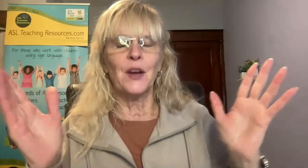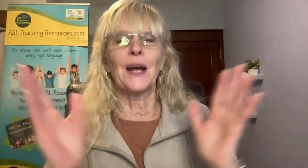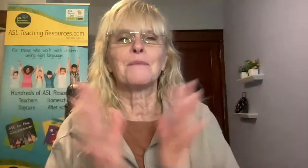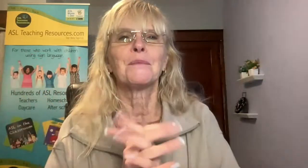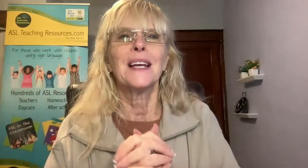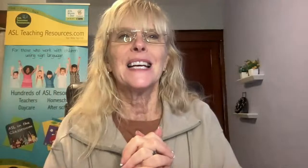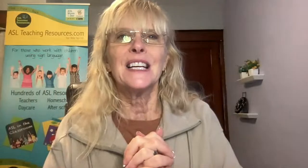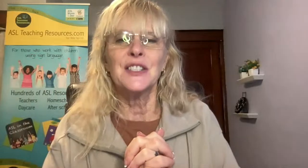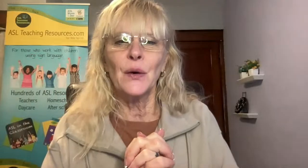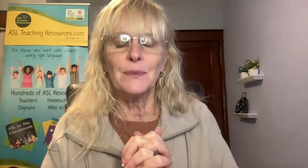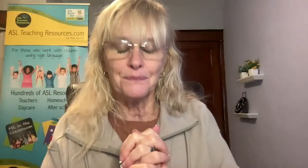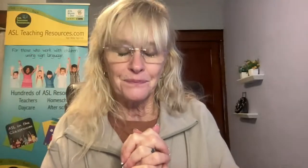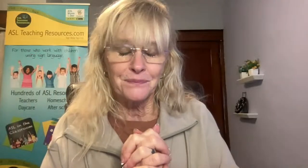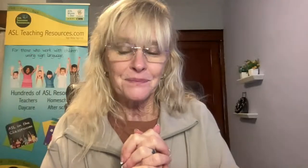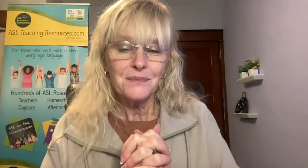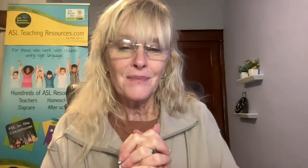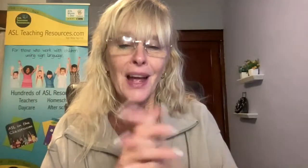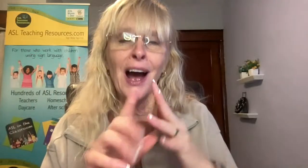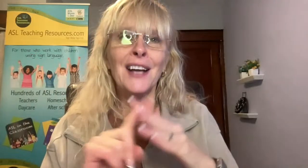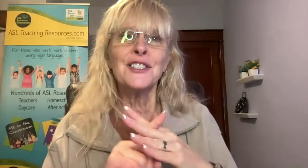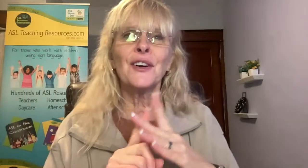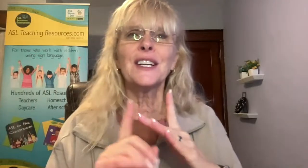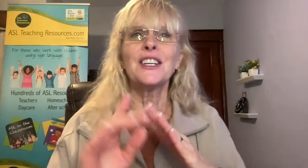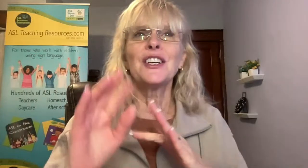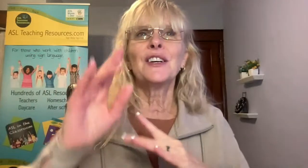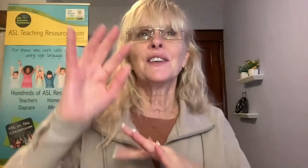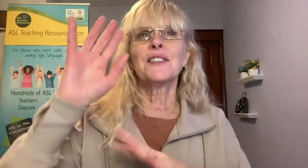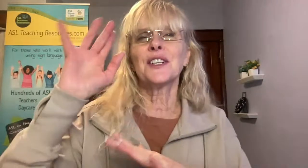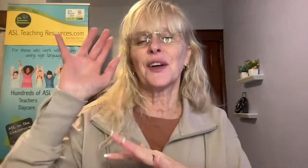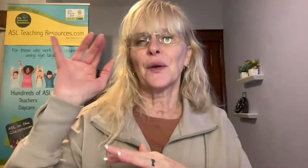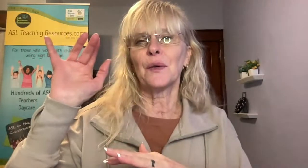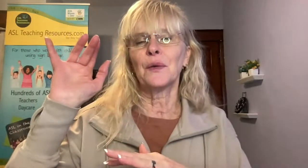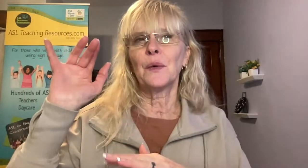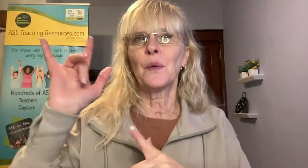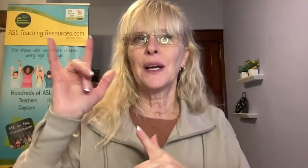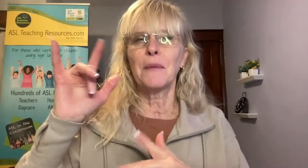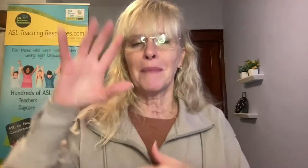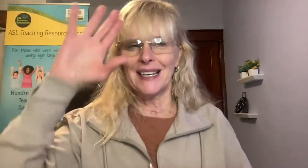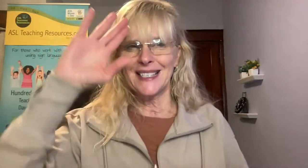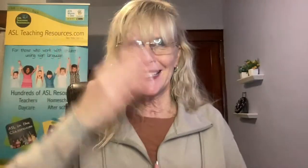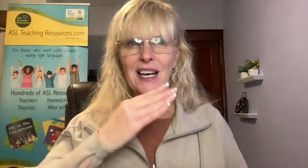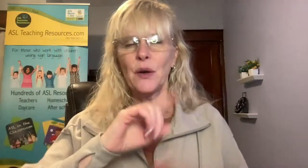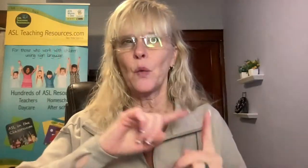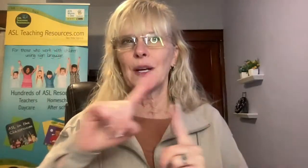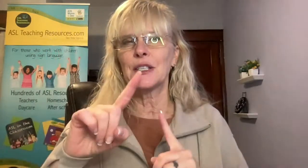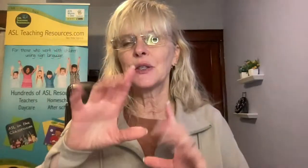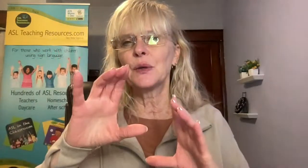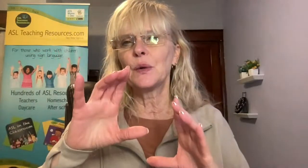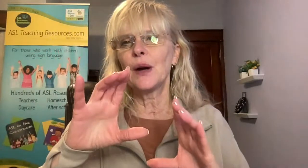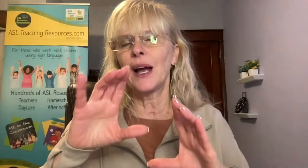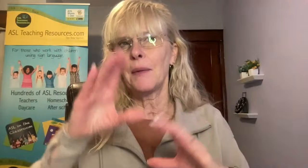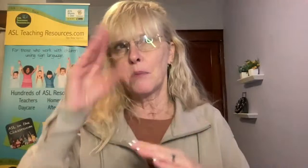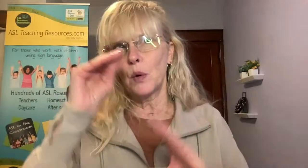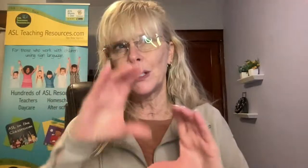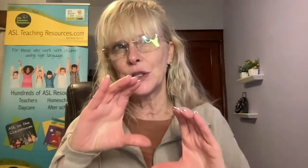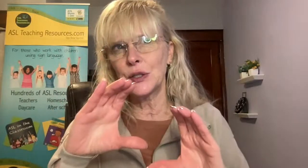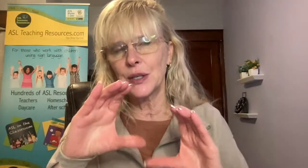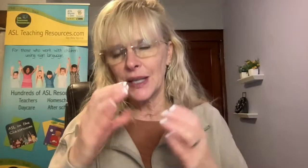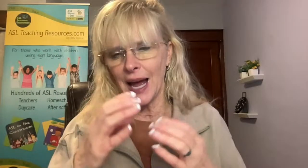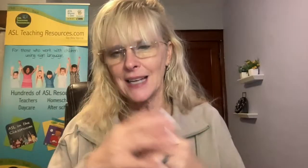Okay, so I started years ago when my son went to a boys' class